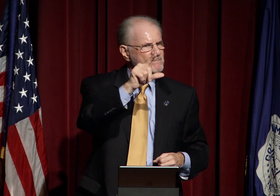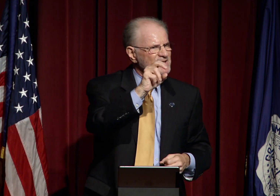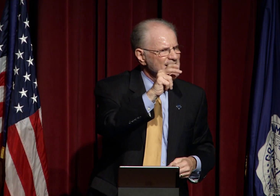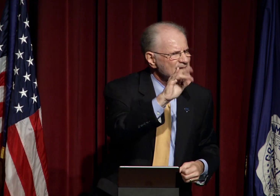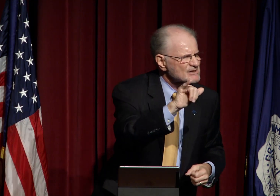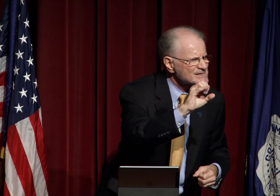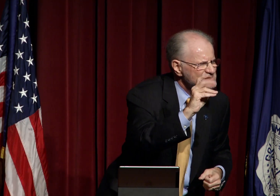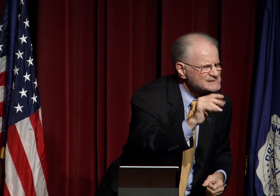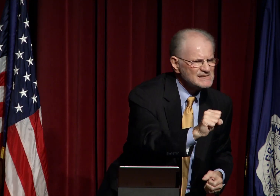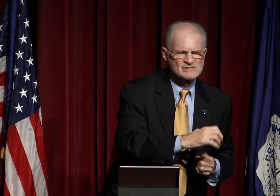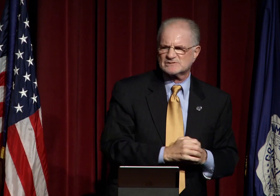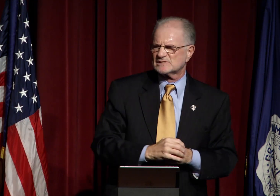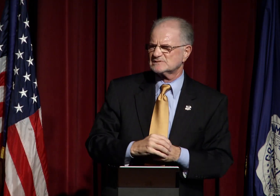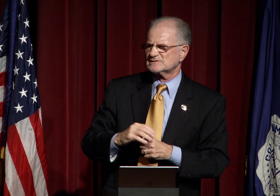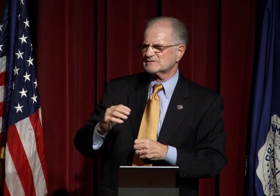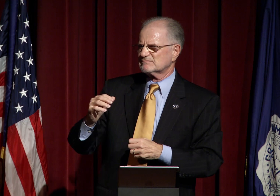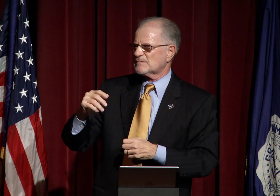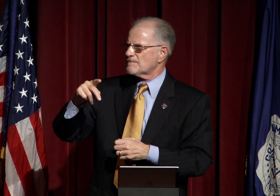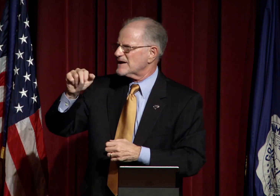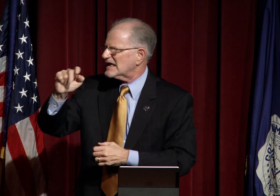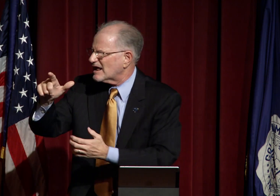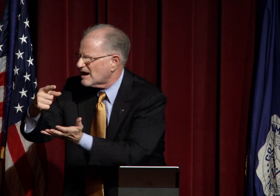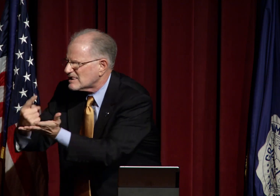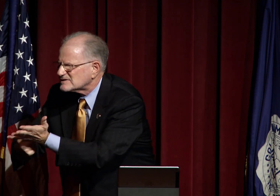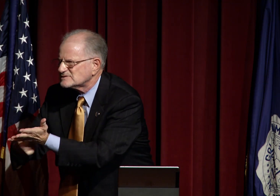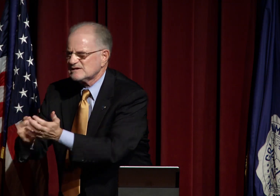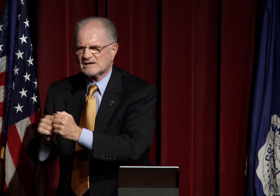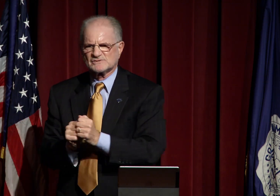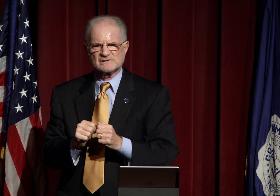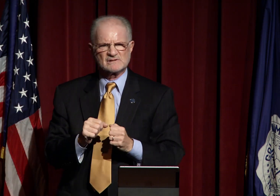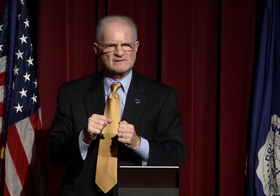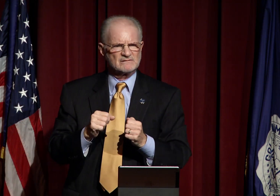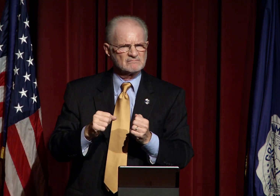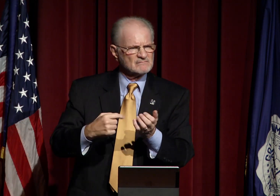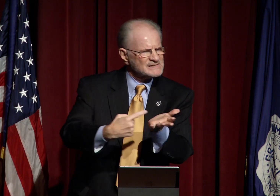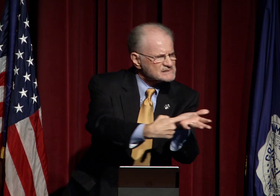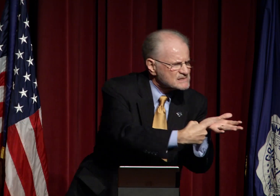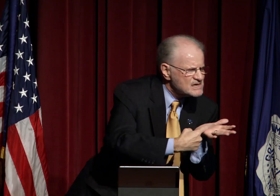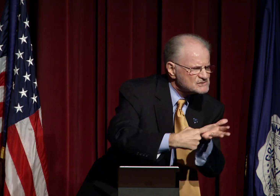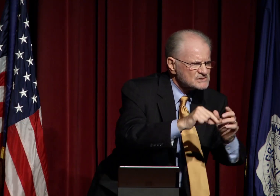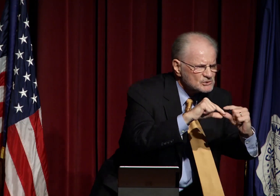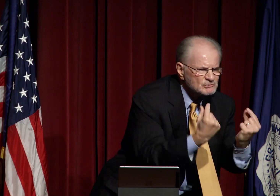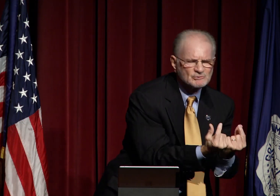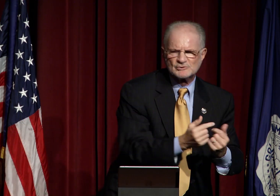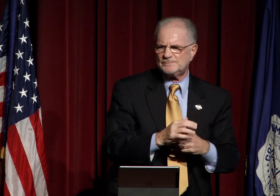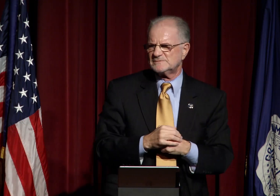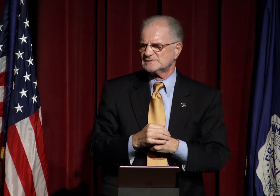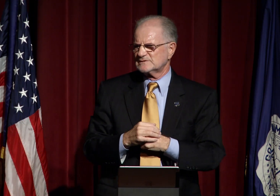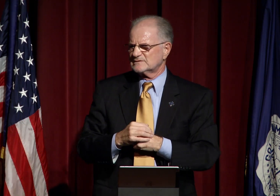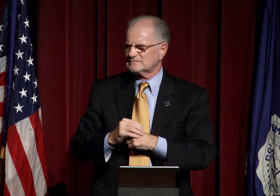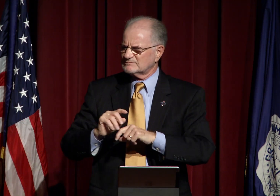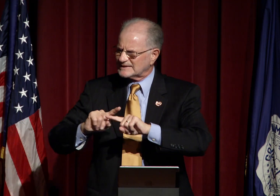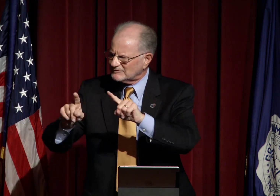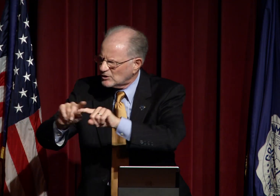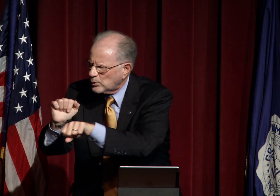and events, plenary sessions, panel discussions, discussion groups, and so